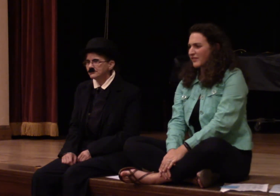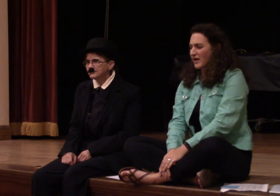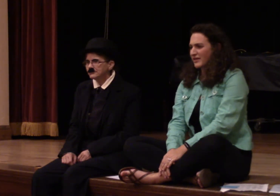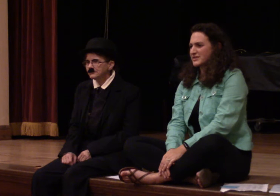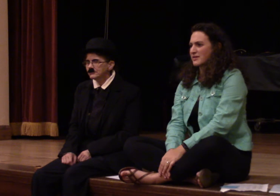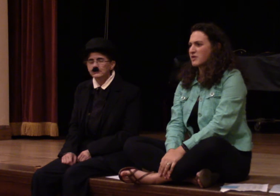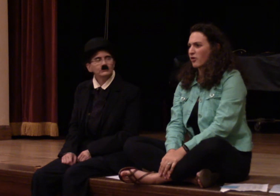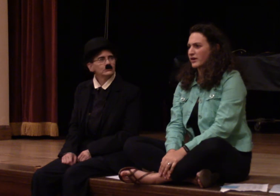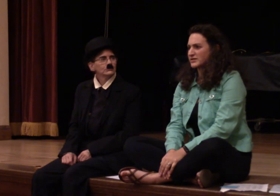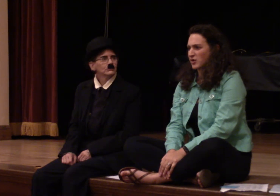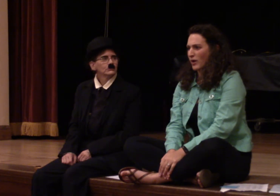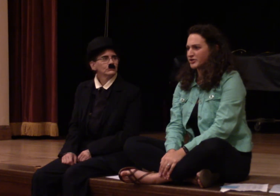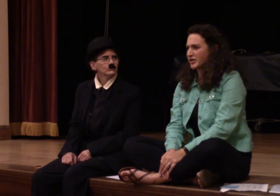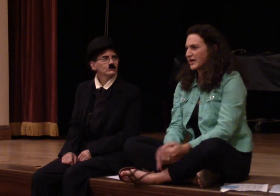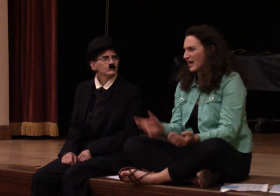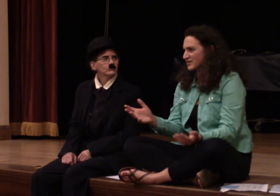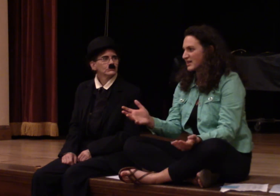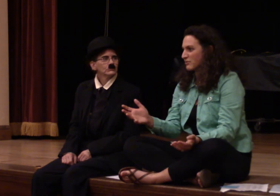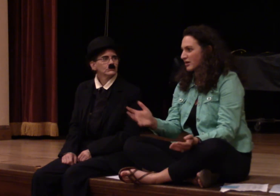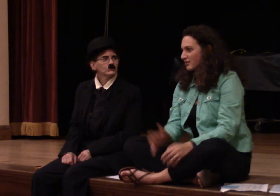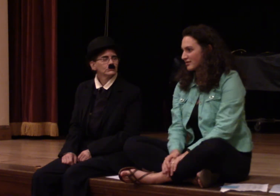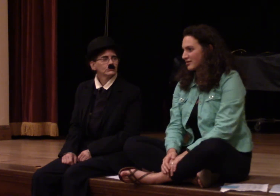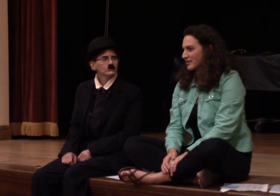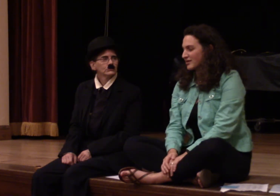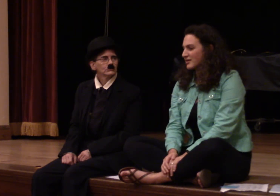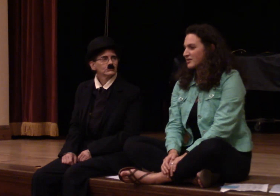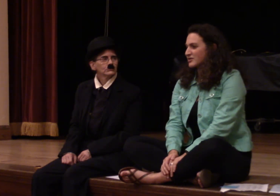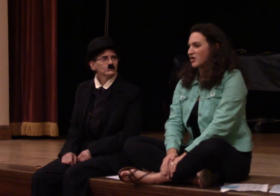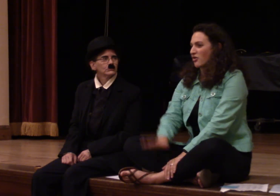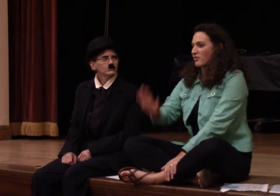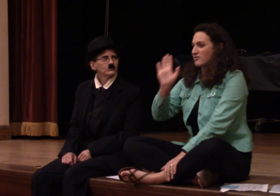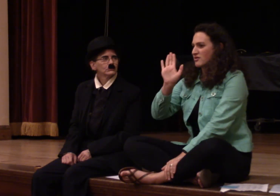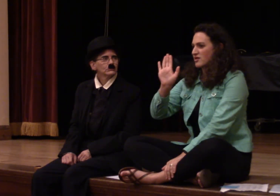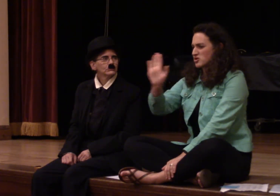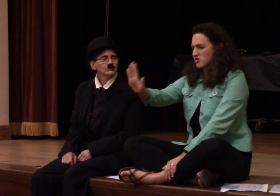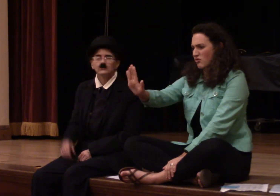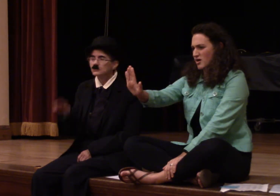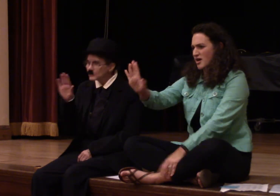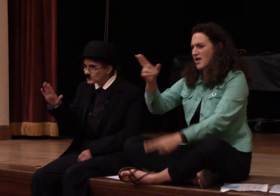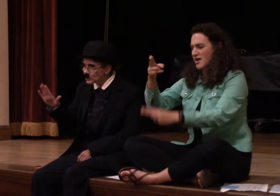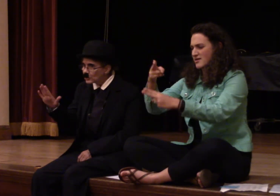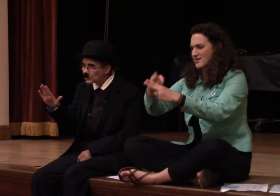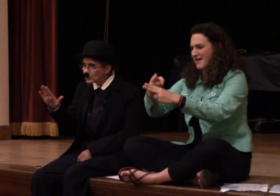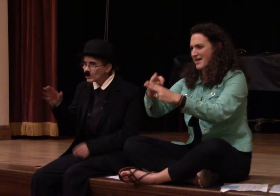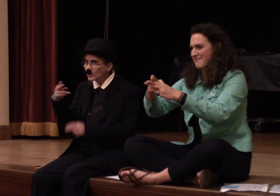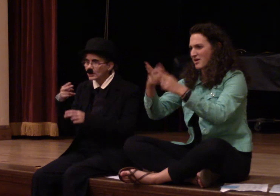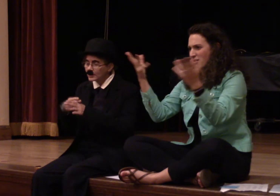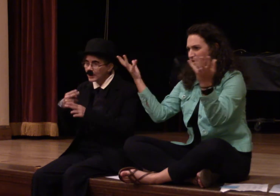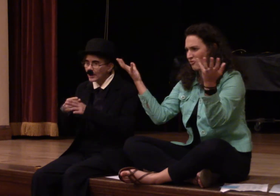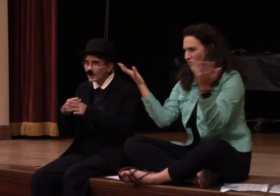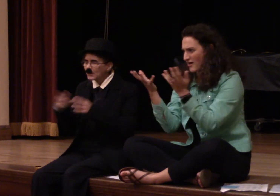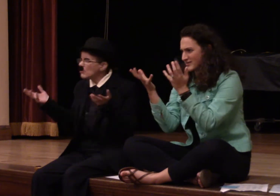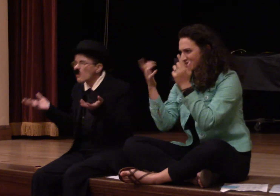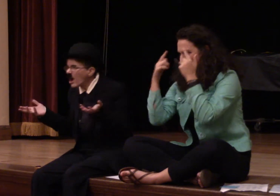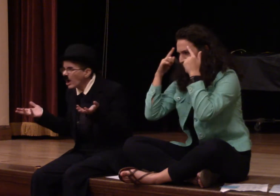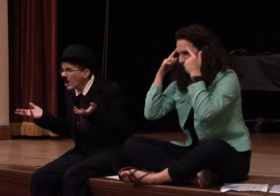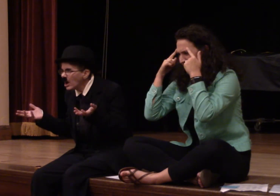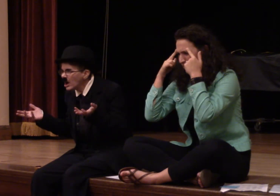That lets them know that it's a question and not a statement. So, your name, what? Eyebrows are